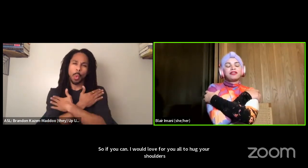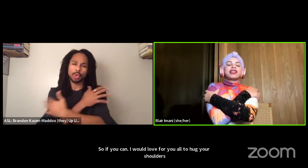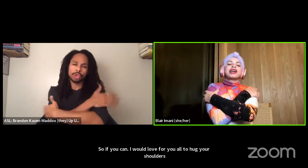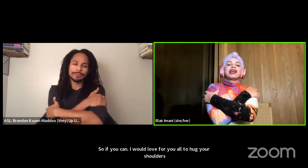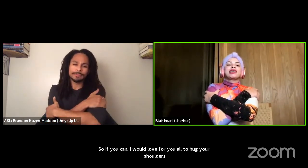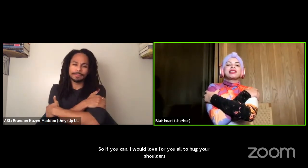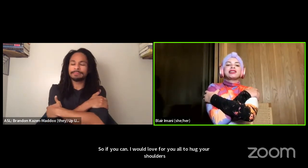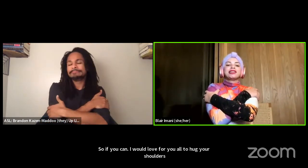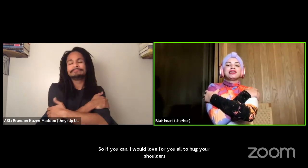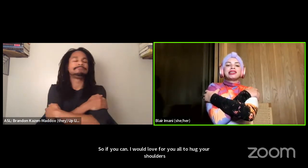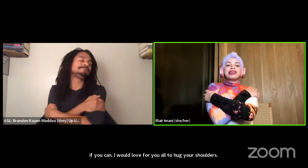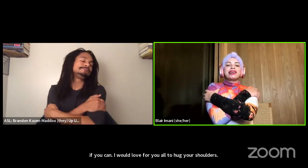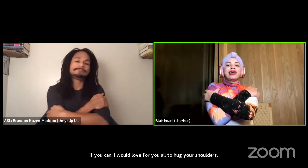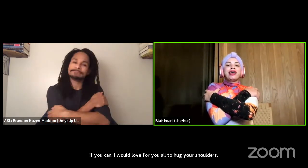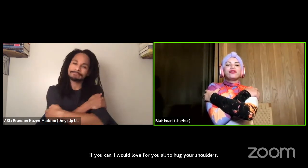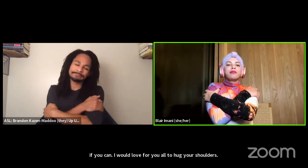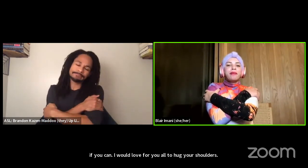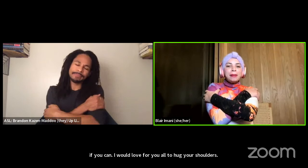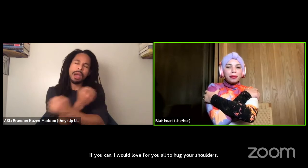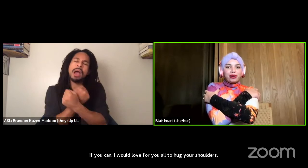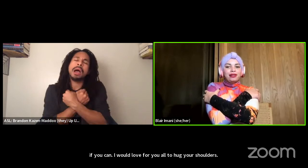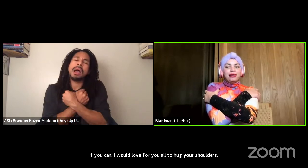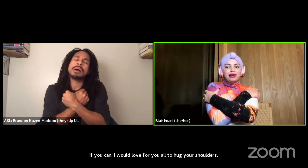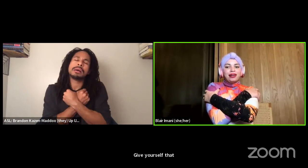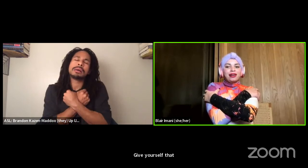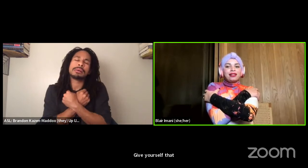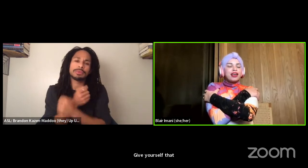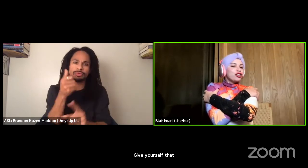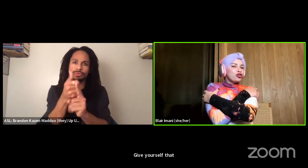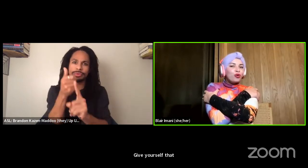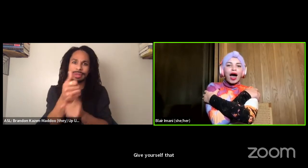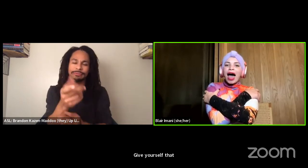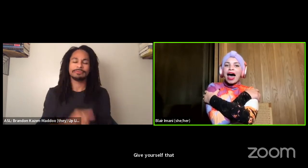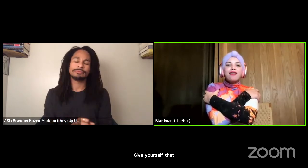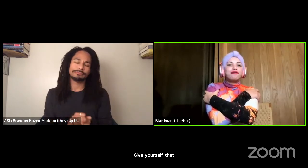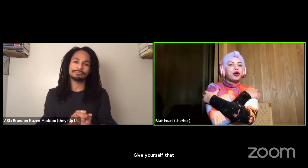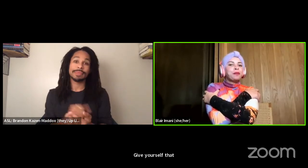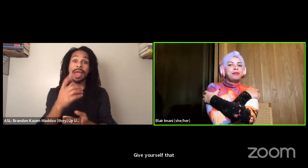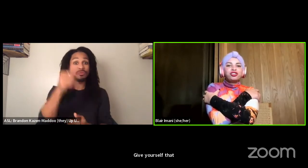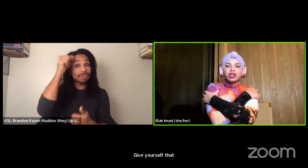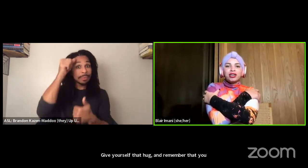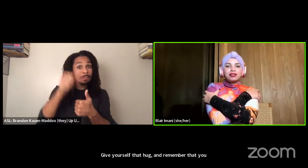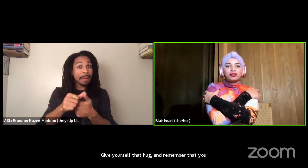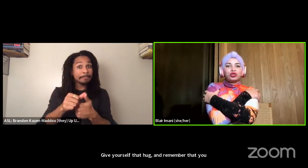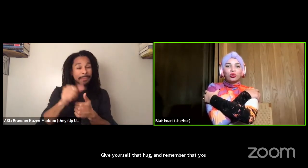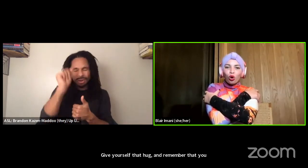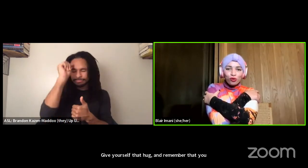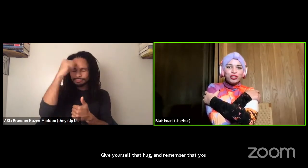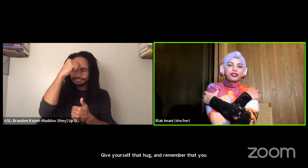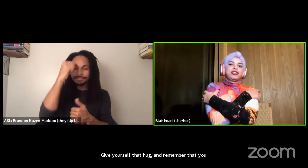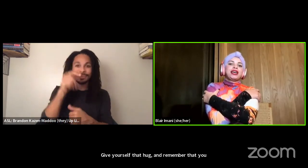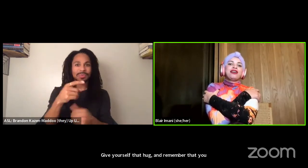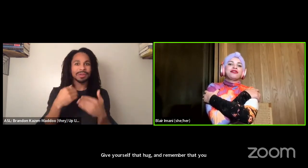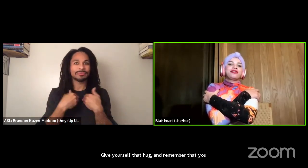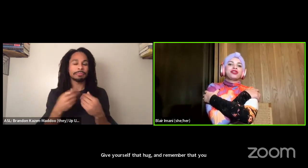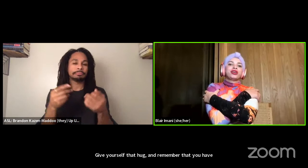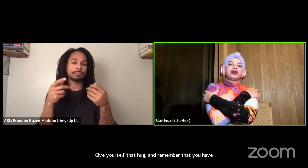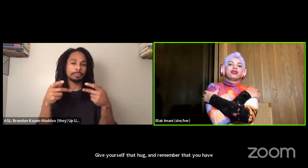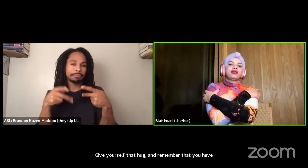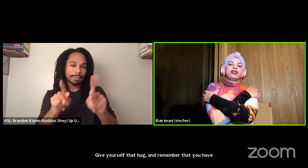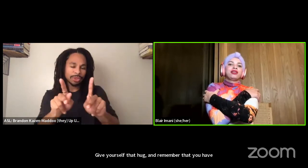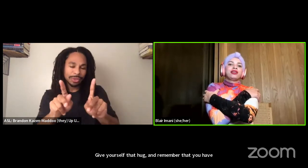Give yourself that hug. And remember that you have permission to hold